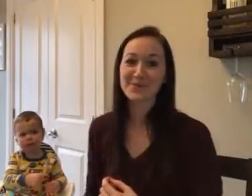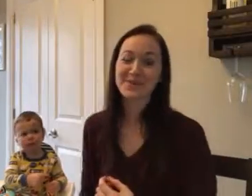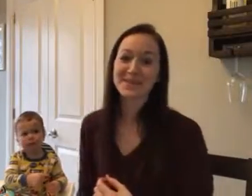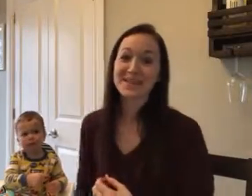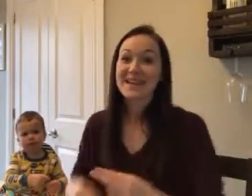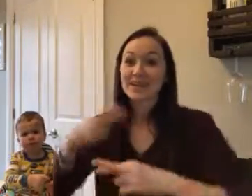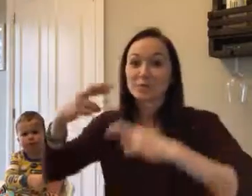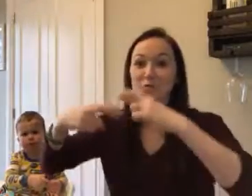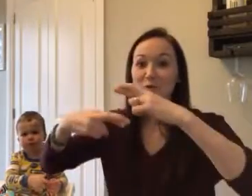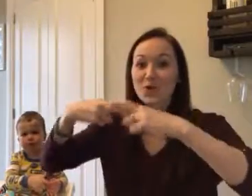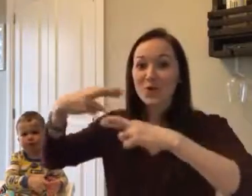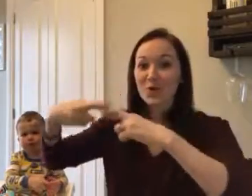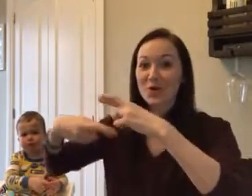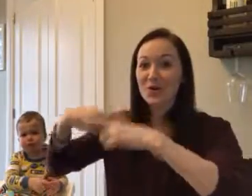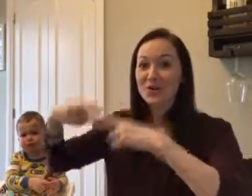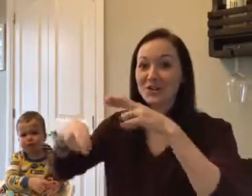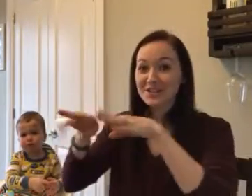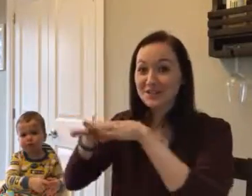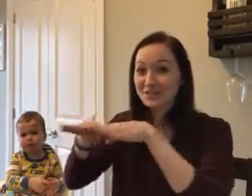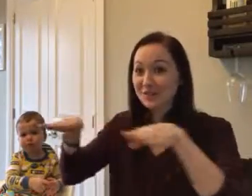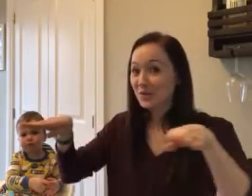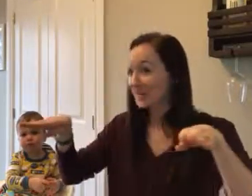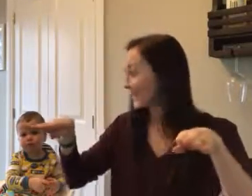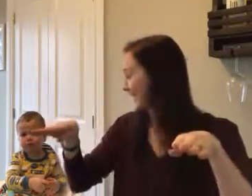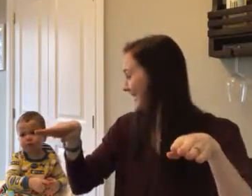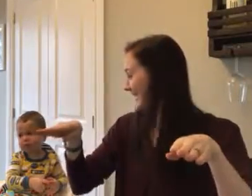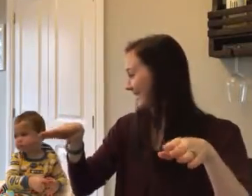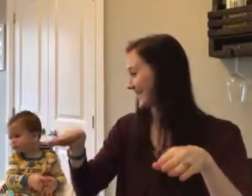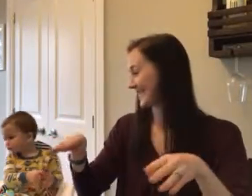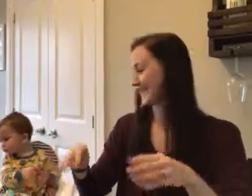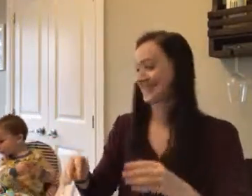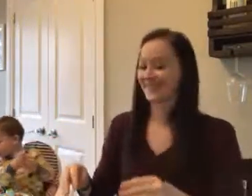apple. It rolled onto the floor.